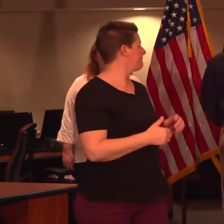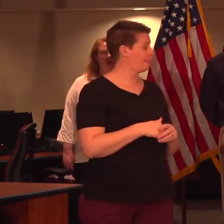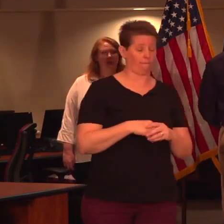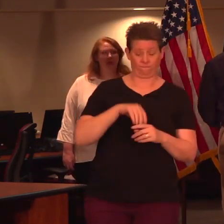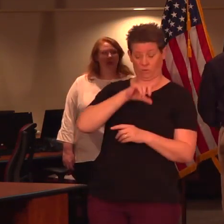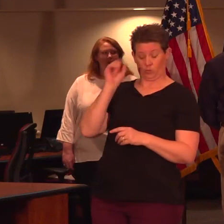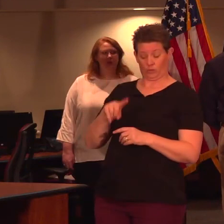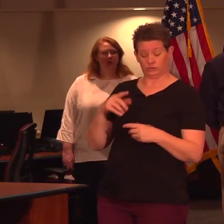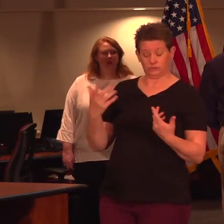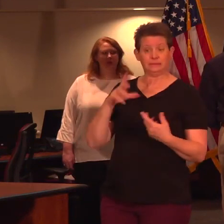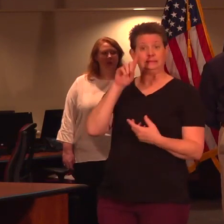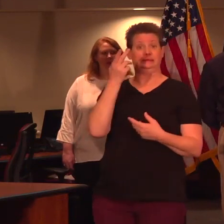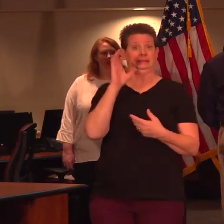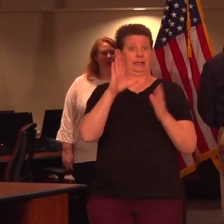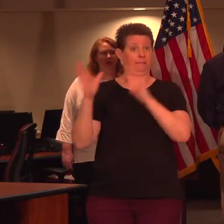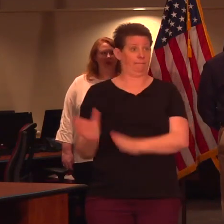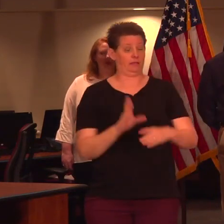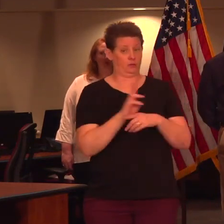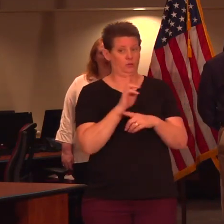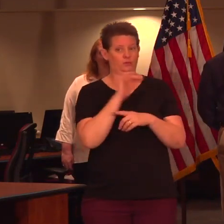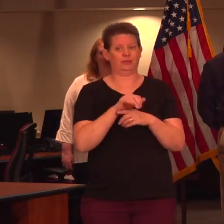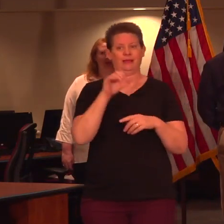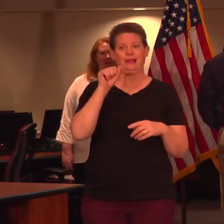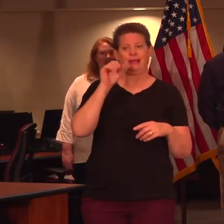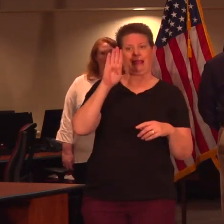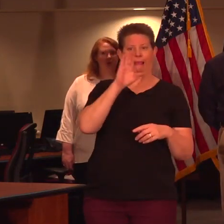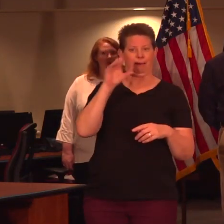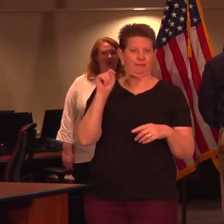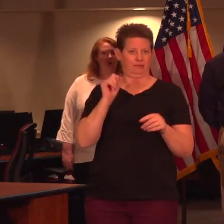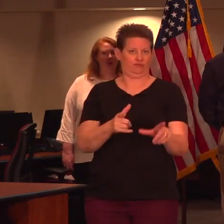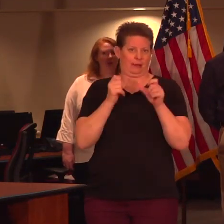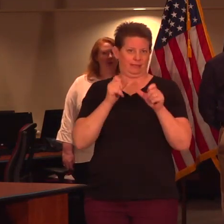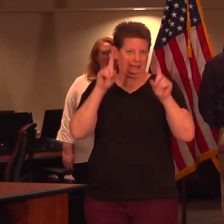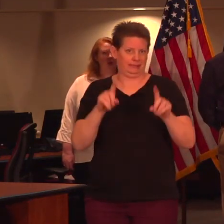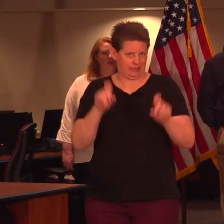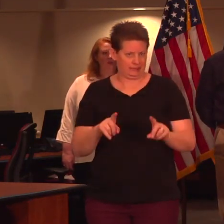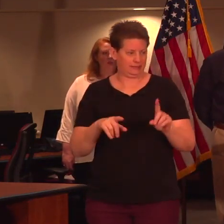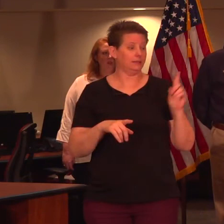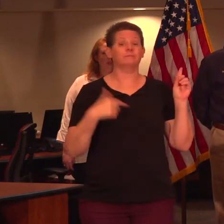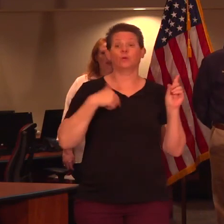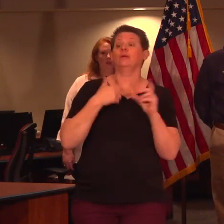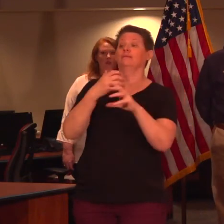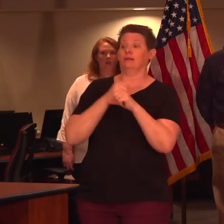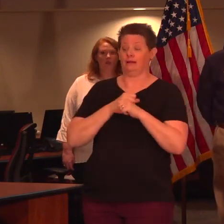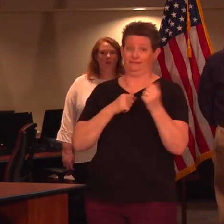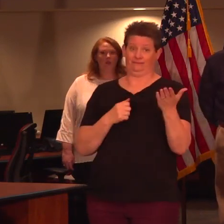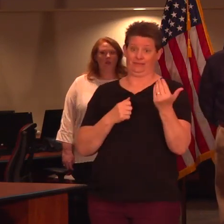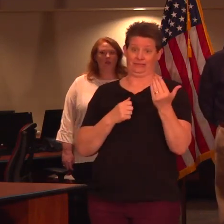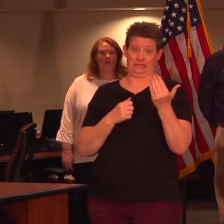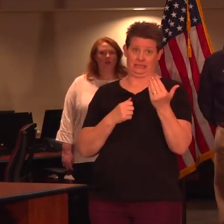The question is DHEC planning to use the Abbott rapid test? We have received 15